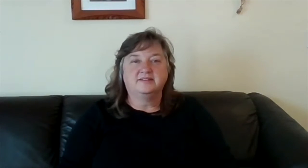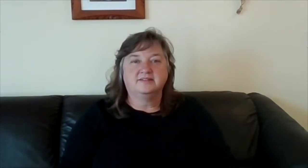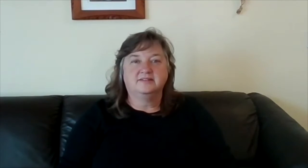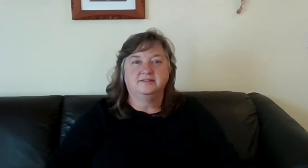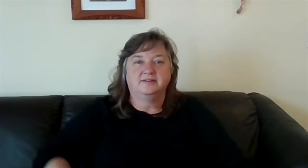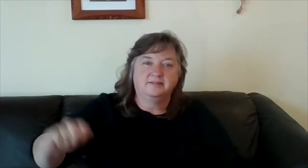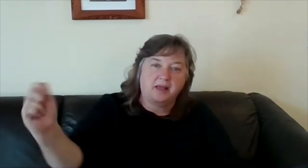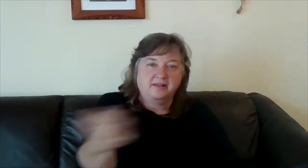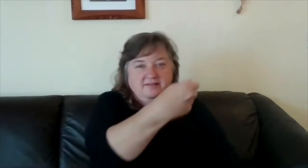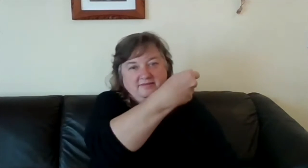Tennis.